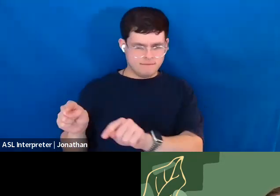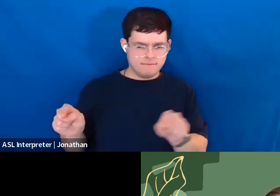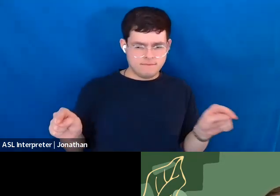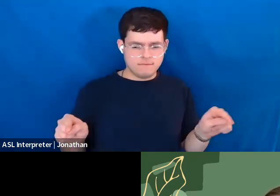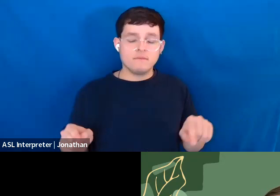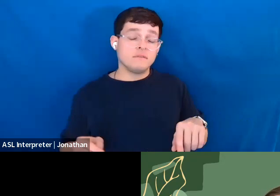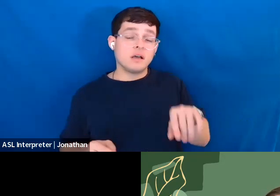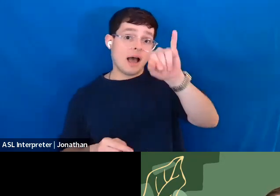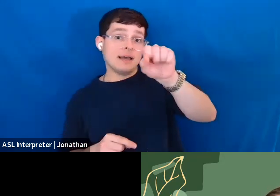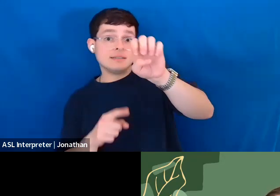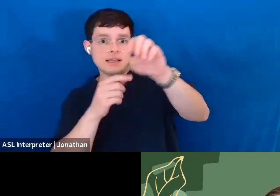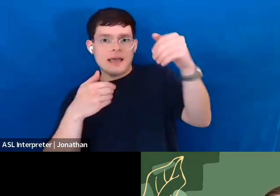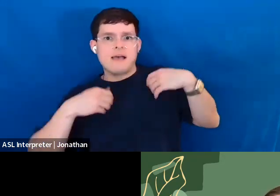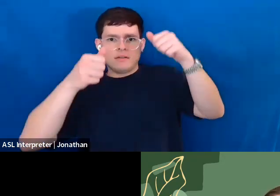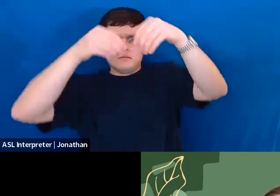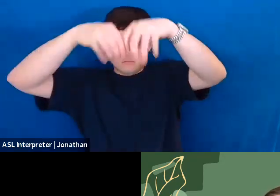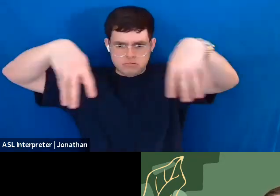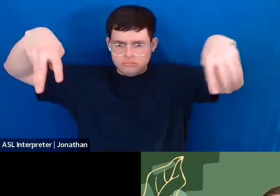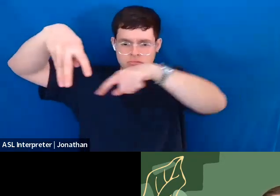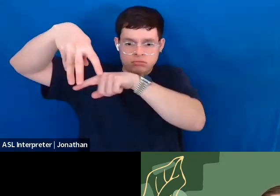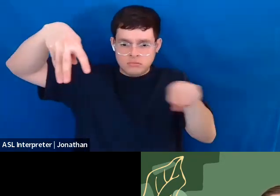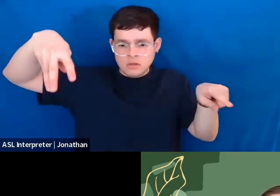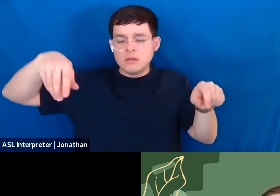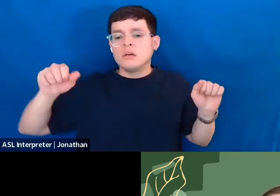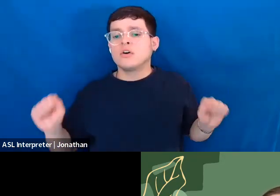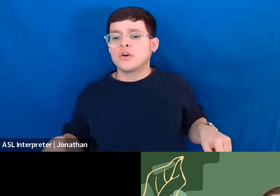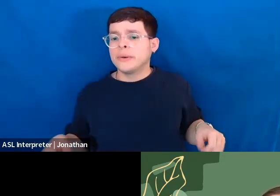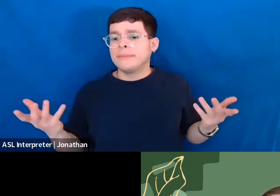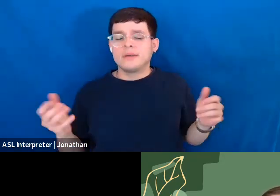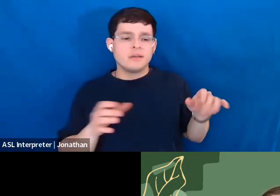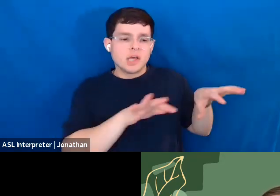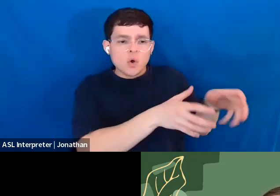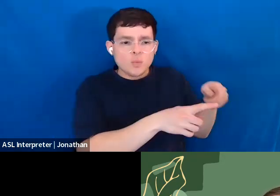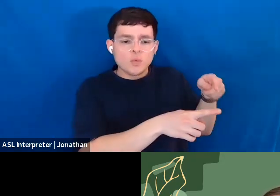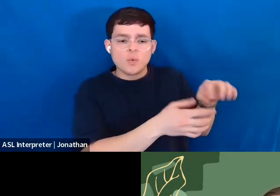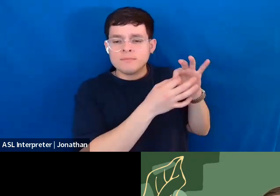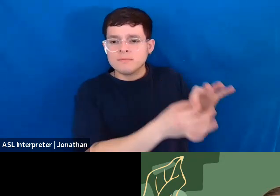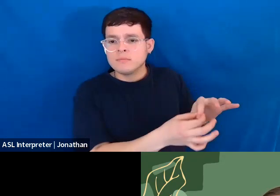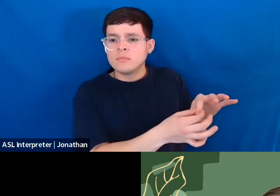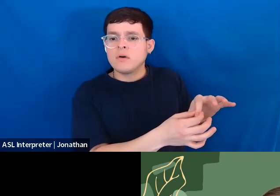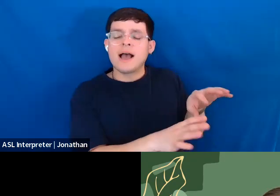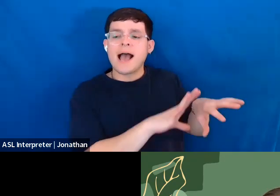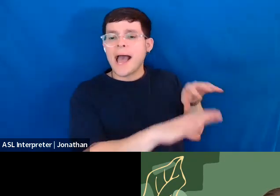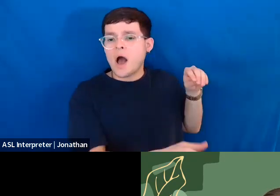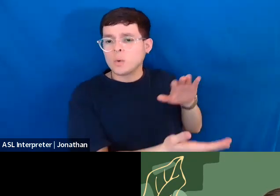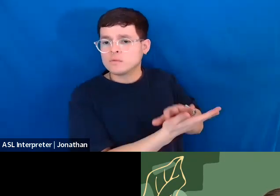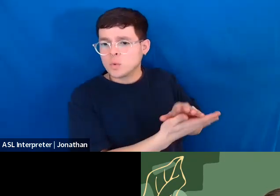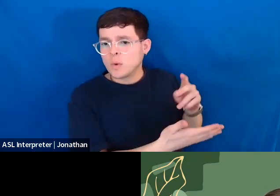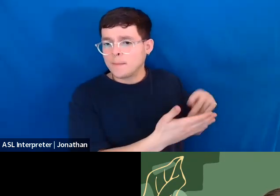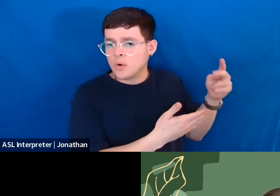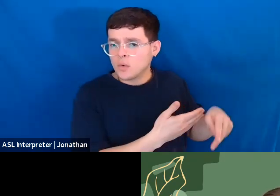ISE that can form groups. For example, it could be a group that's tethered around out of school programming or out of